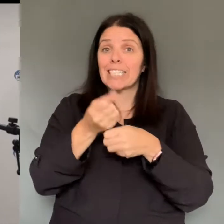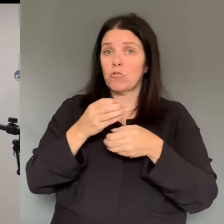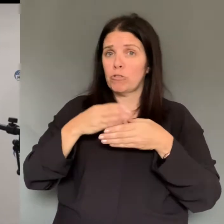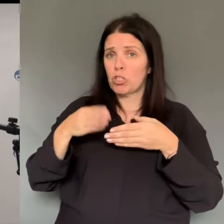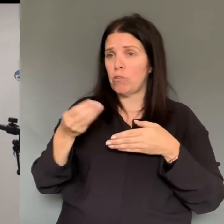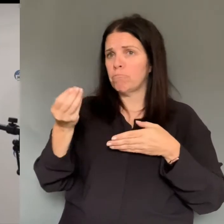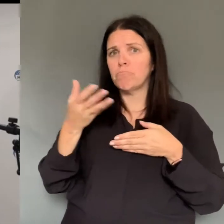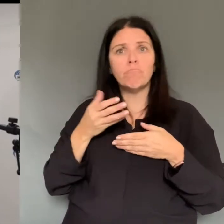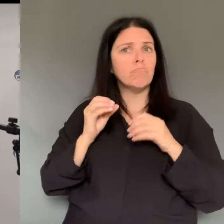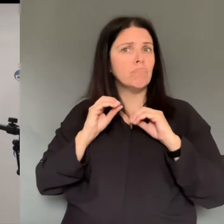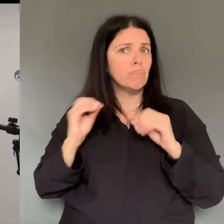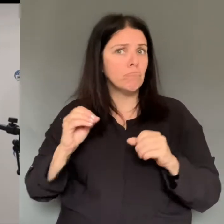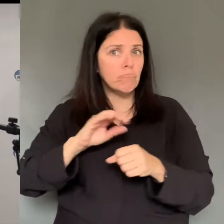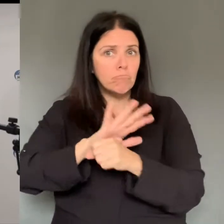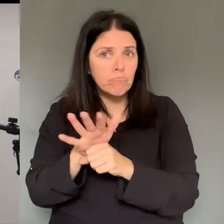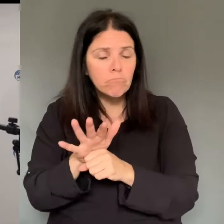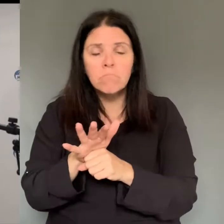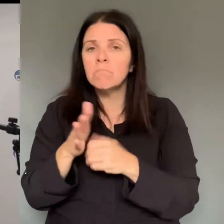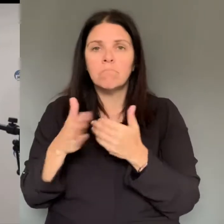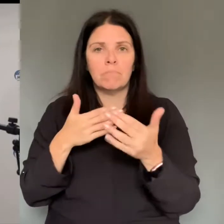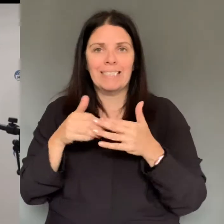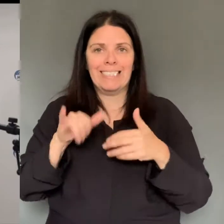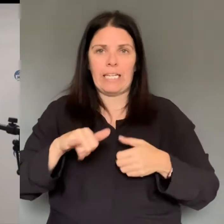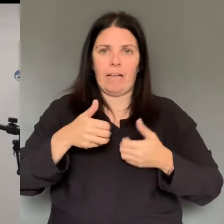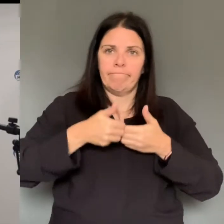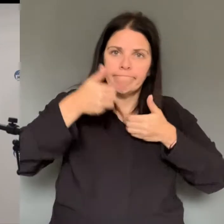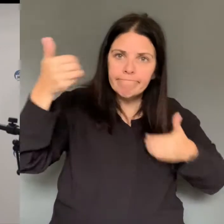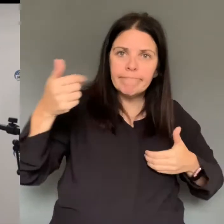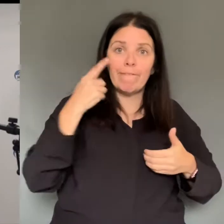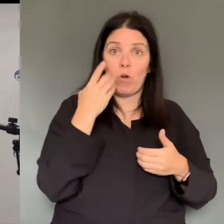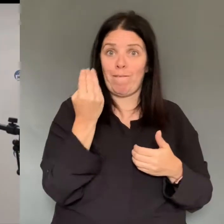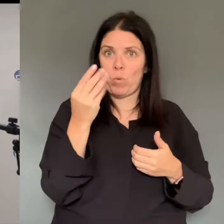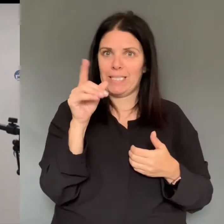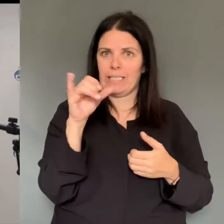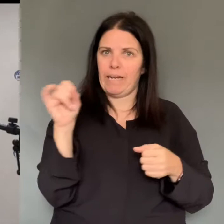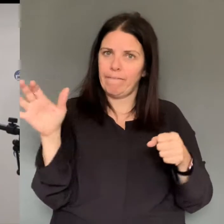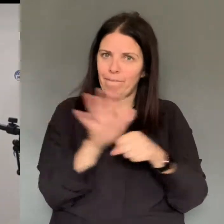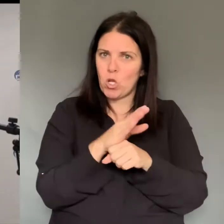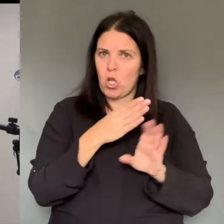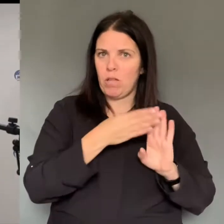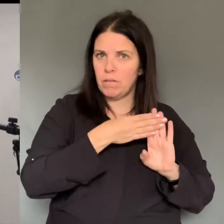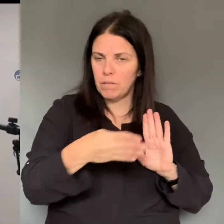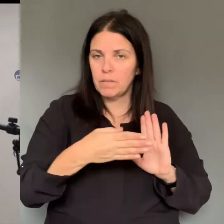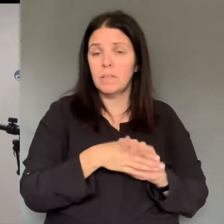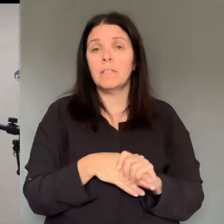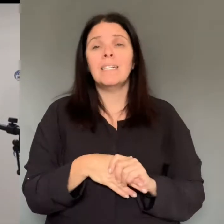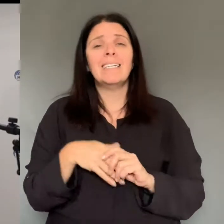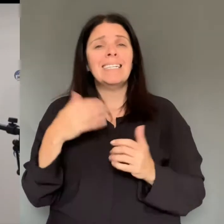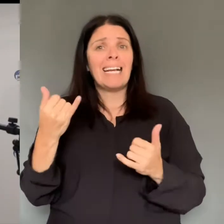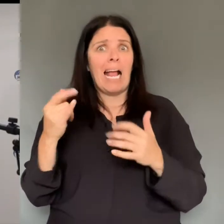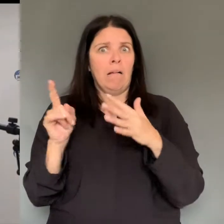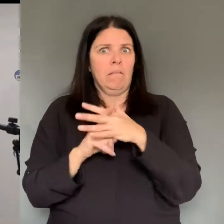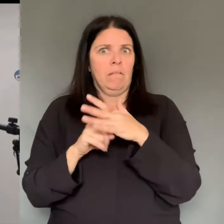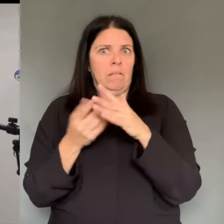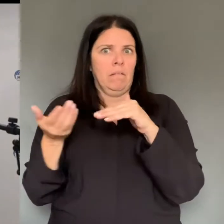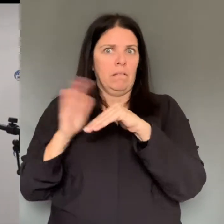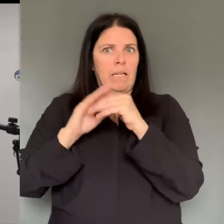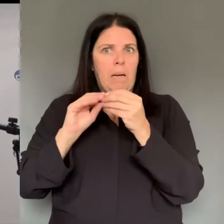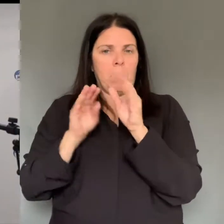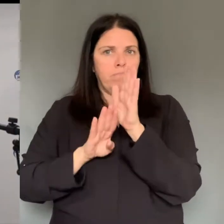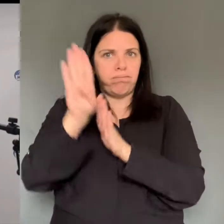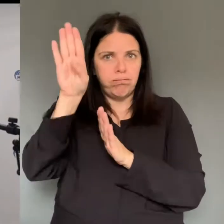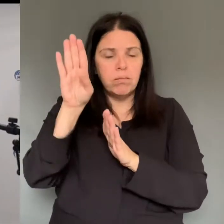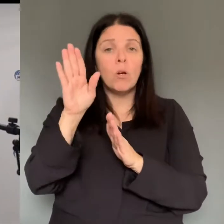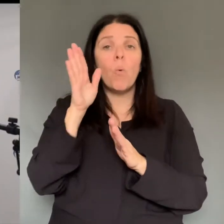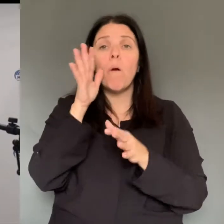increasing volume of positive test results, we will no longer be providing specific details on each case. However,